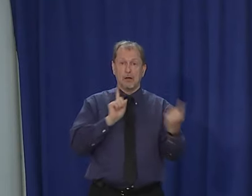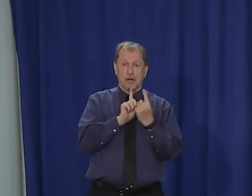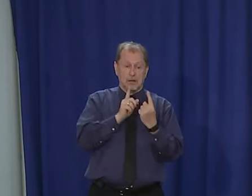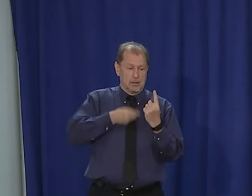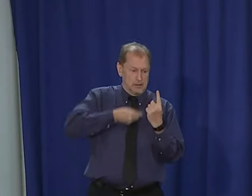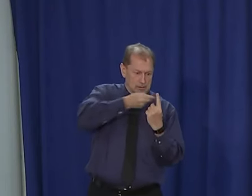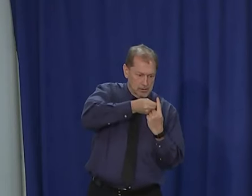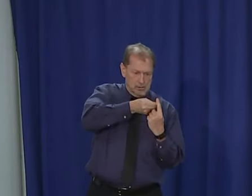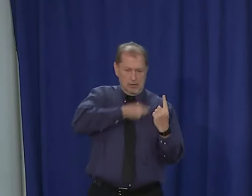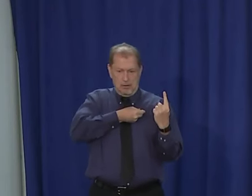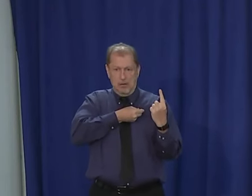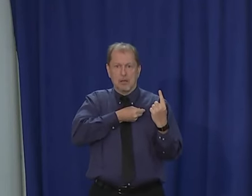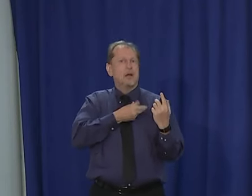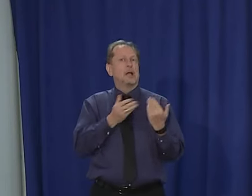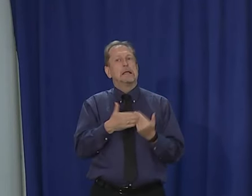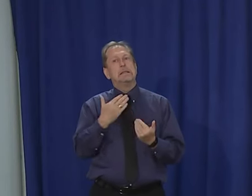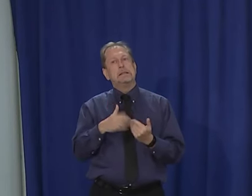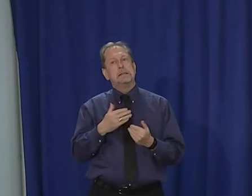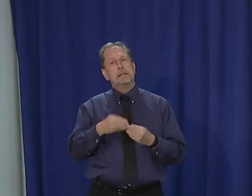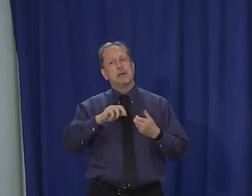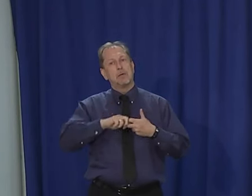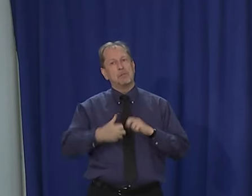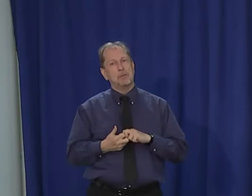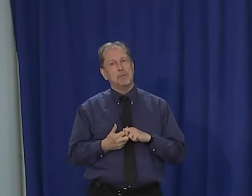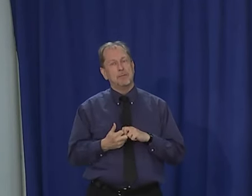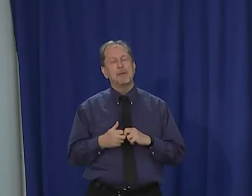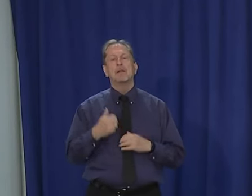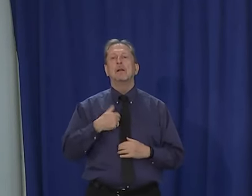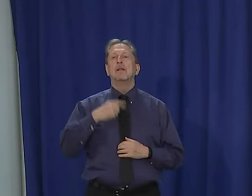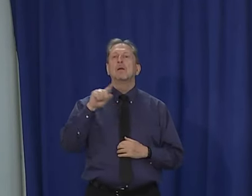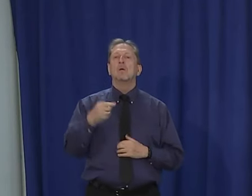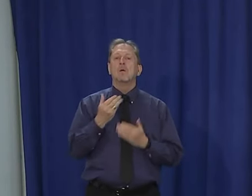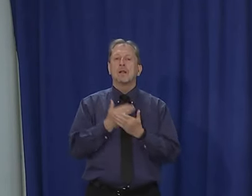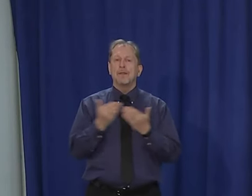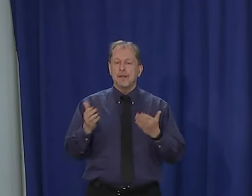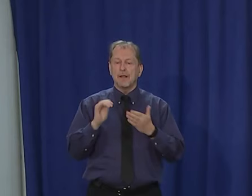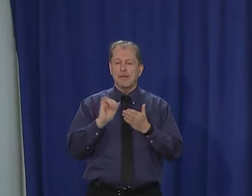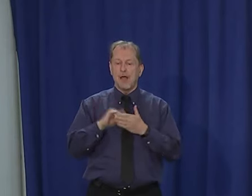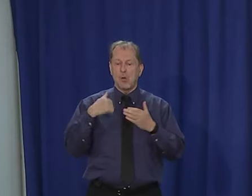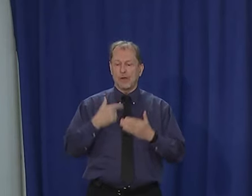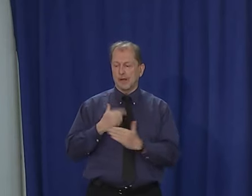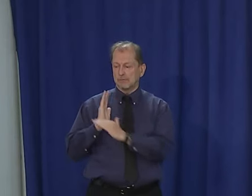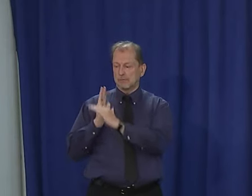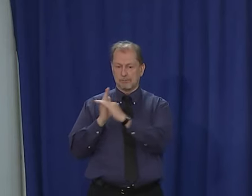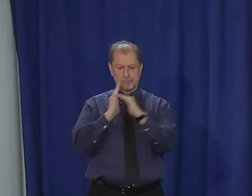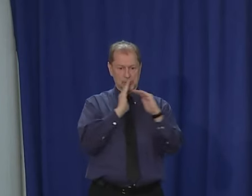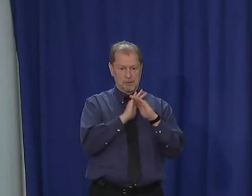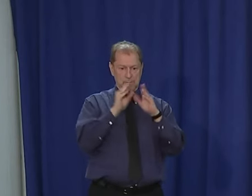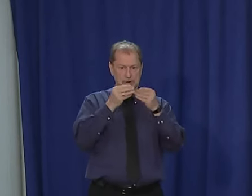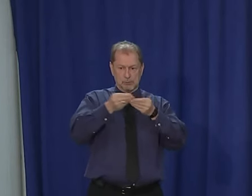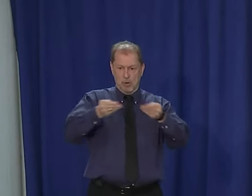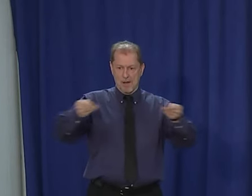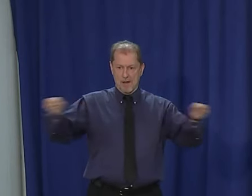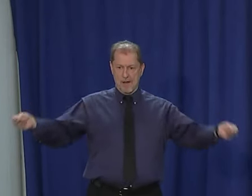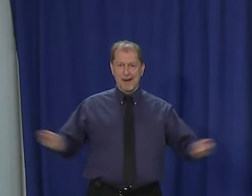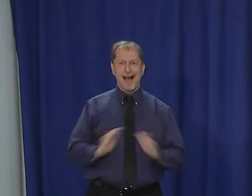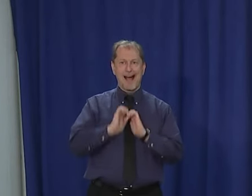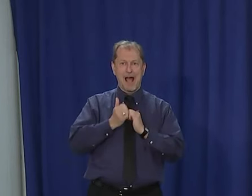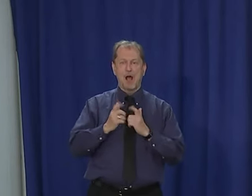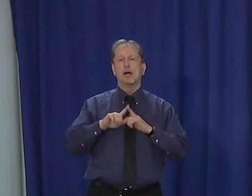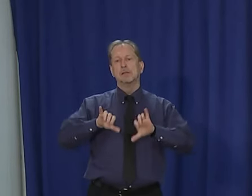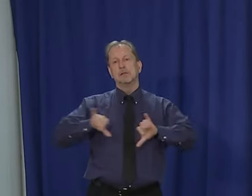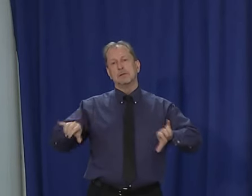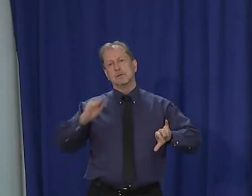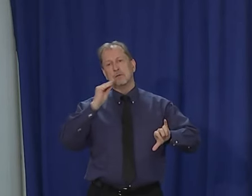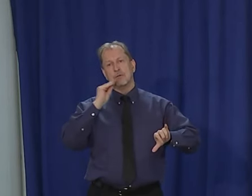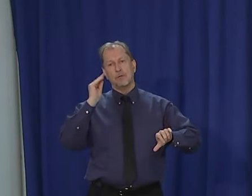problem. I think it's the only way that we will control the spread of the virus. We must make sure that all Chicagoans meet